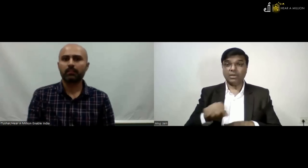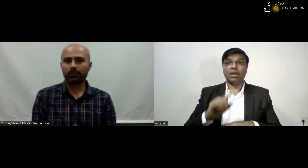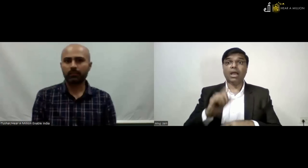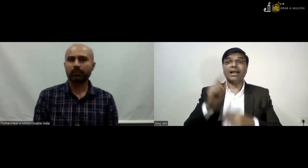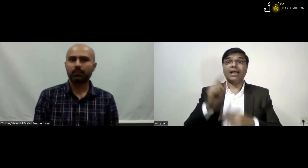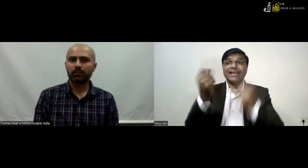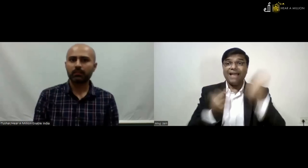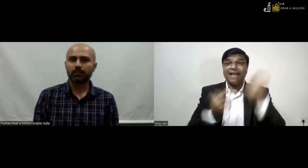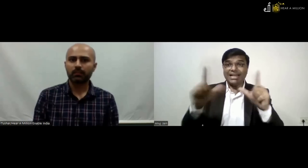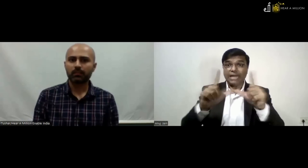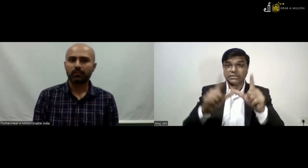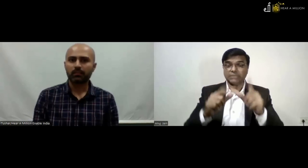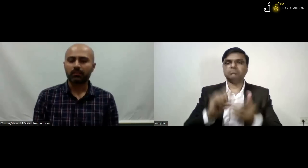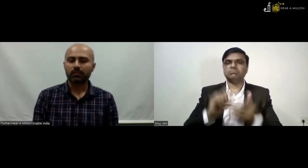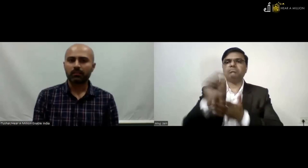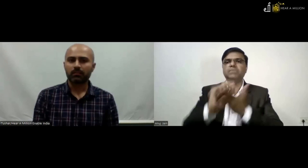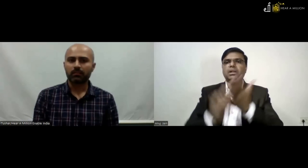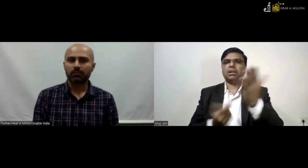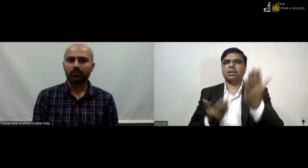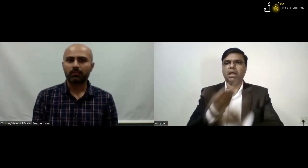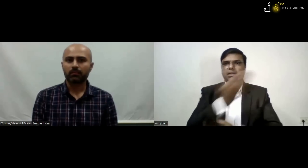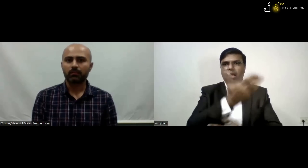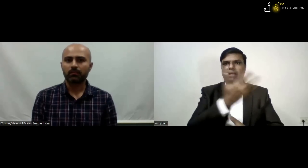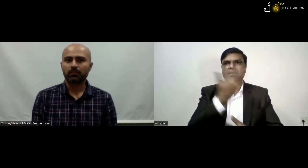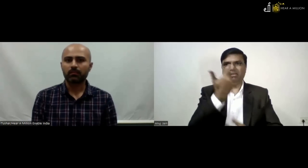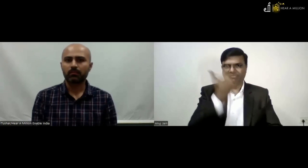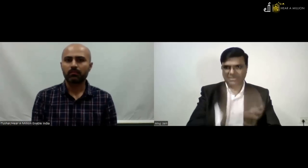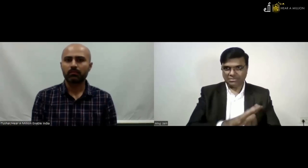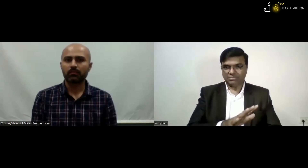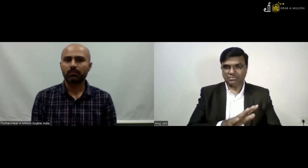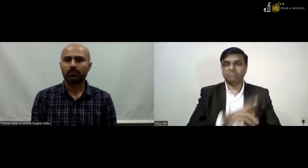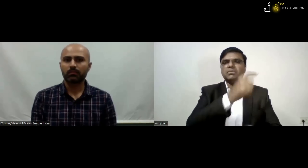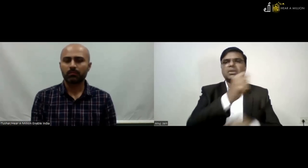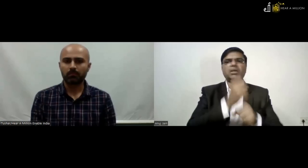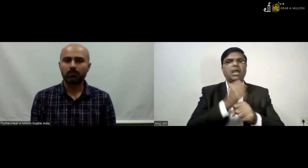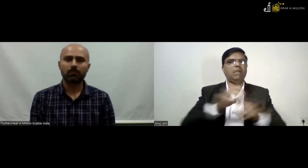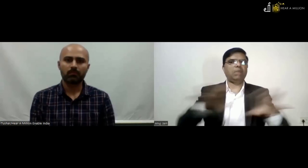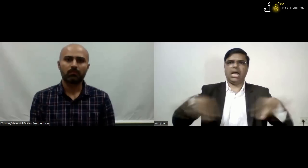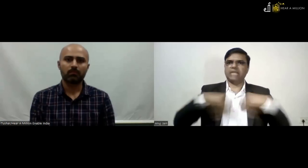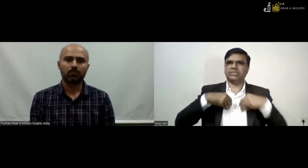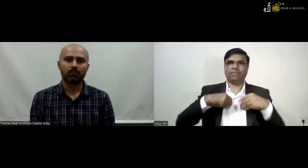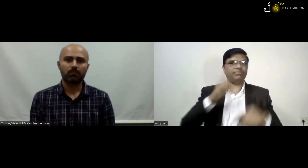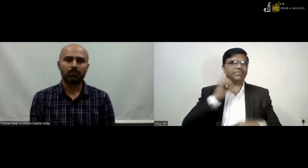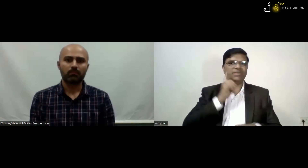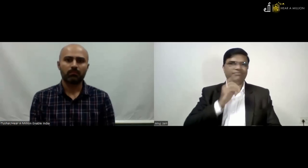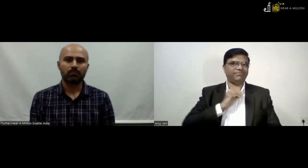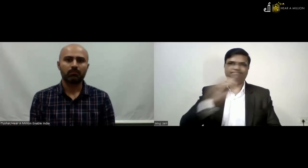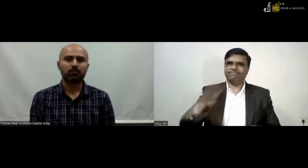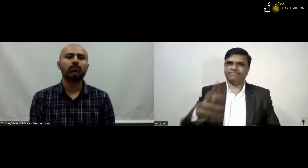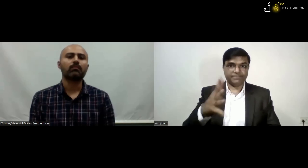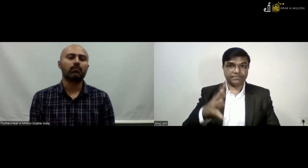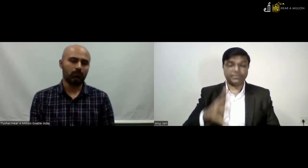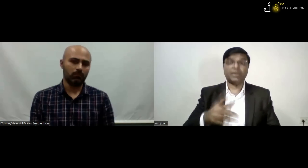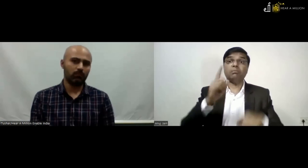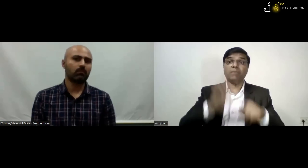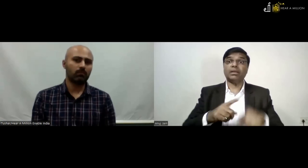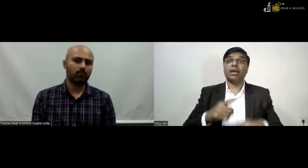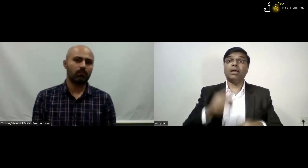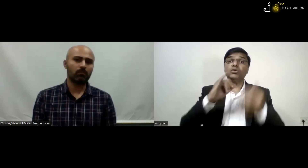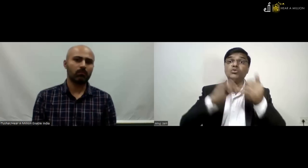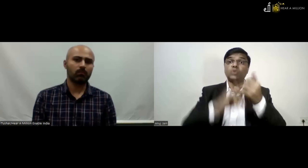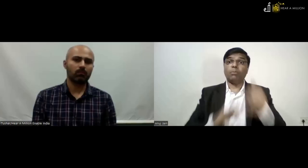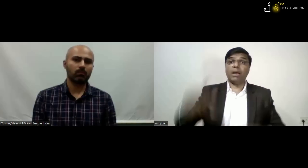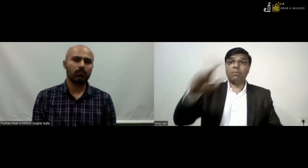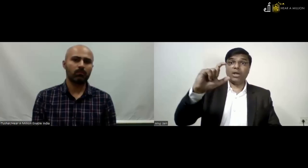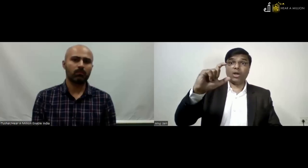Let's go back to 2005 when National Association of the Deaf was established. We had, after the inception,